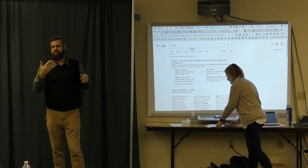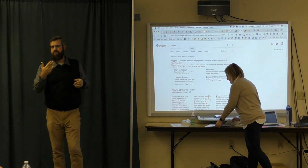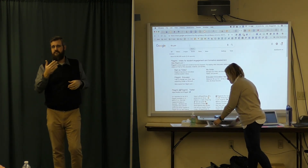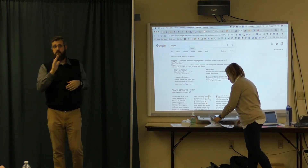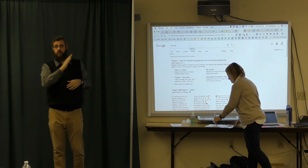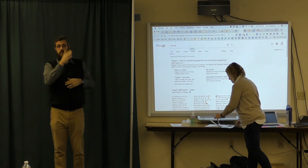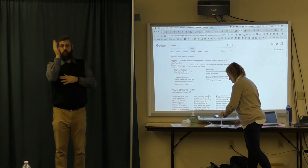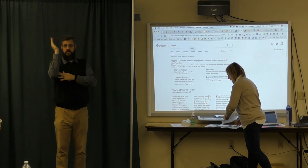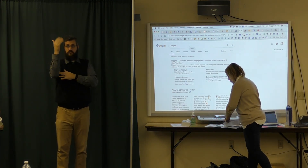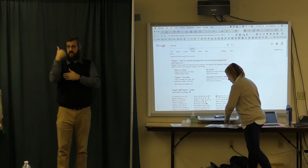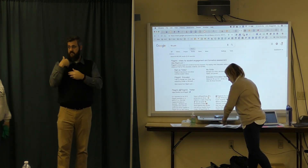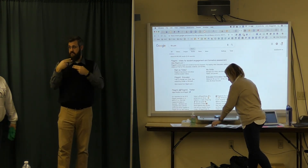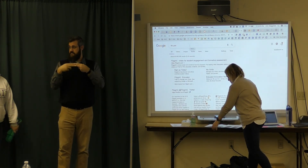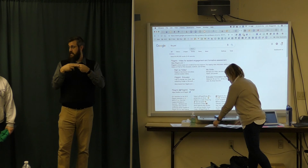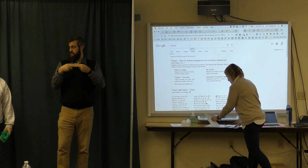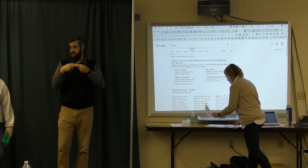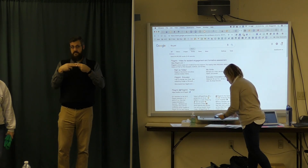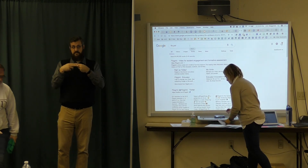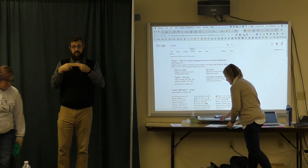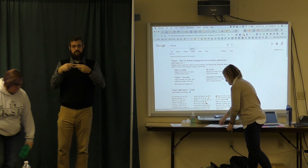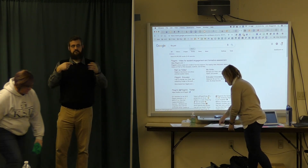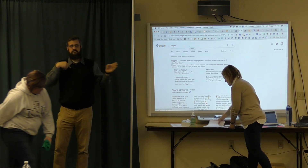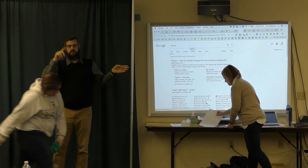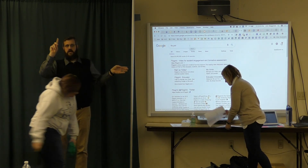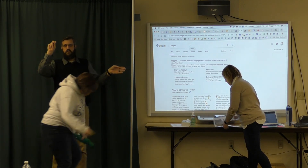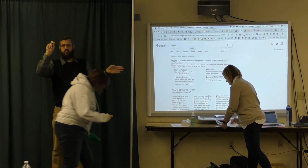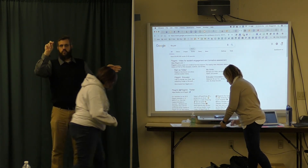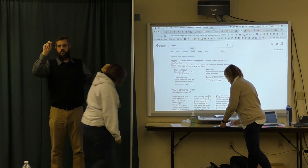like your presentation? Like I the, do. Maybe, okay.